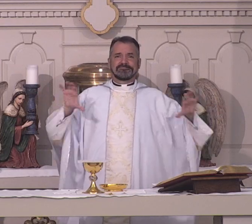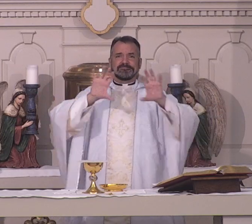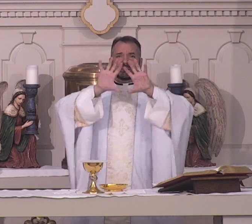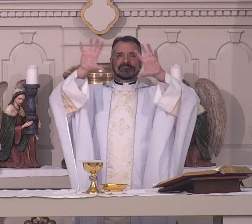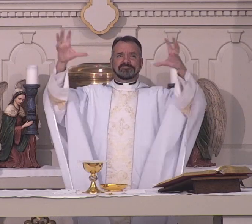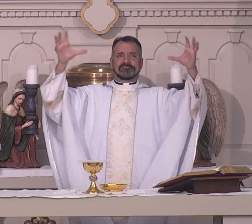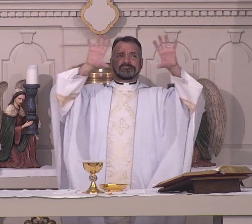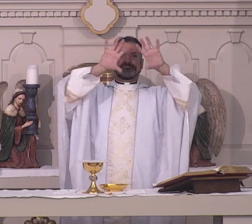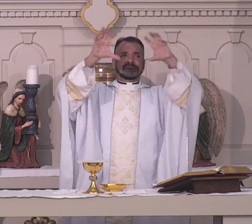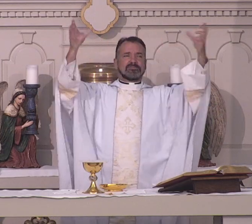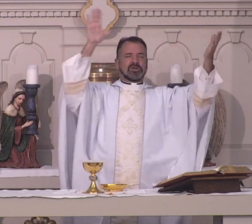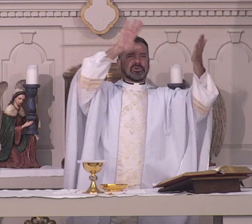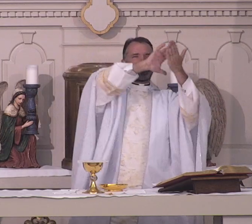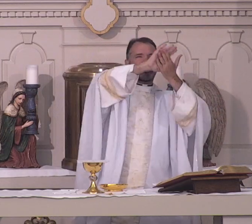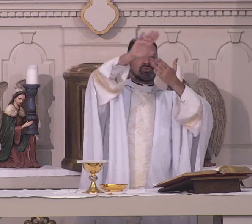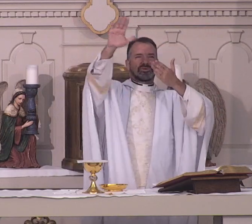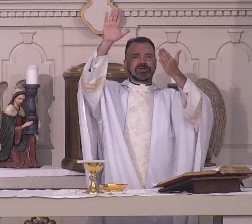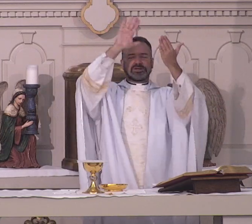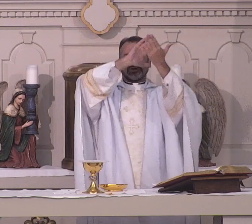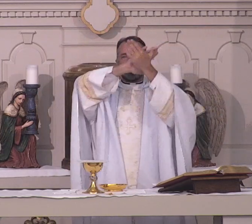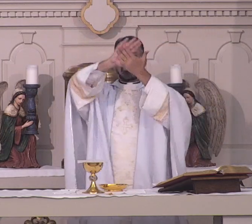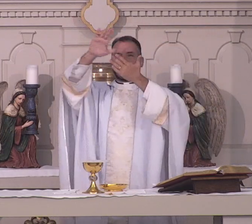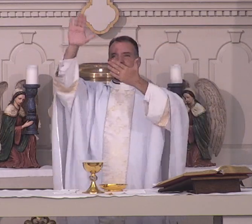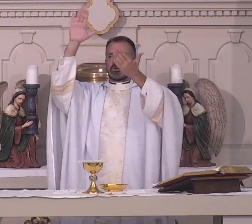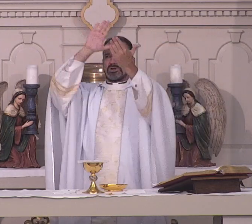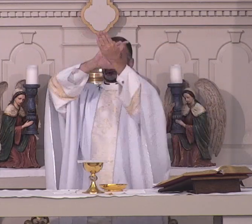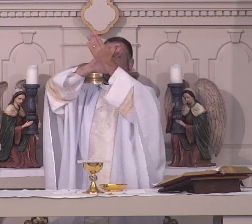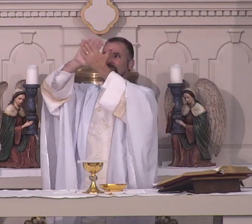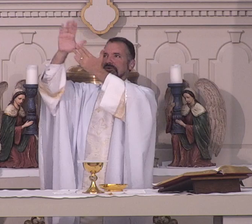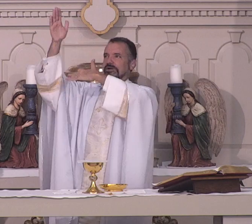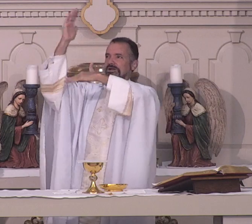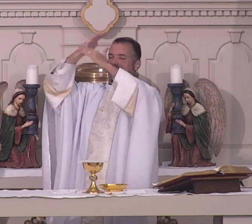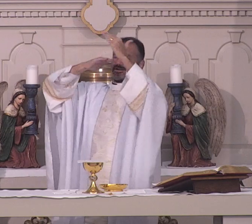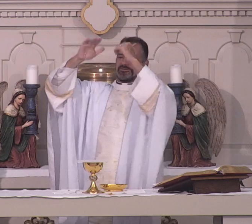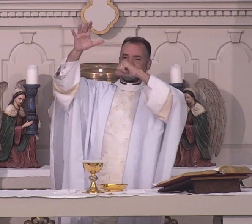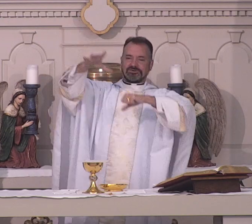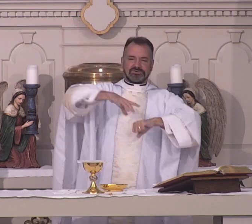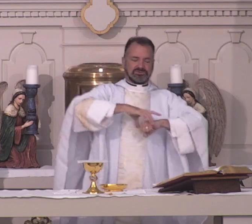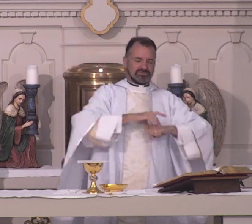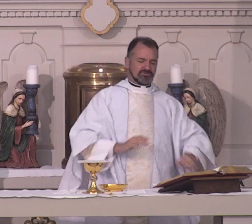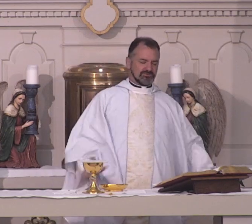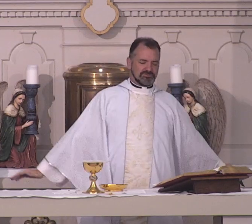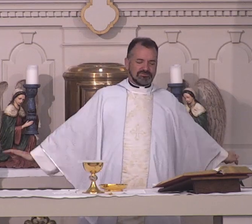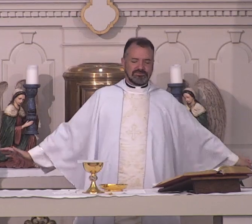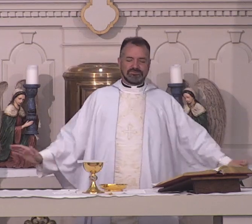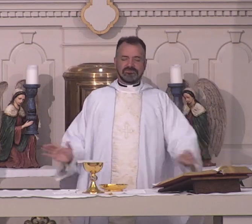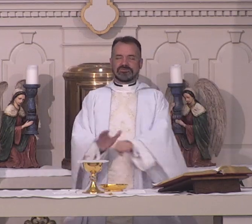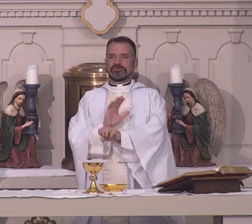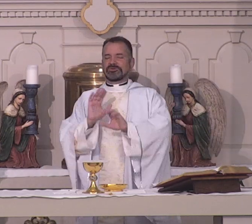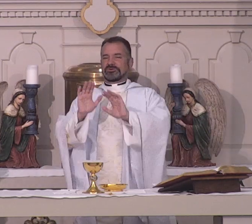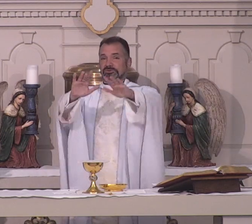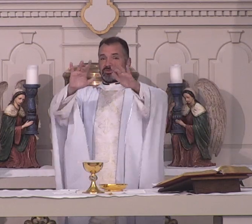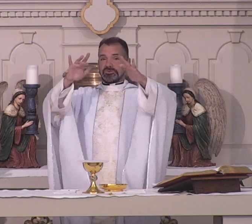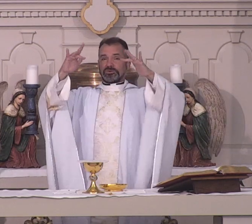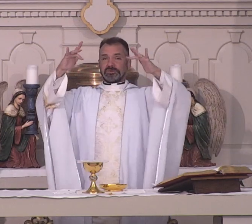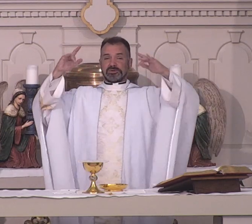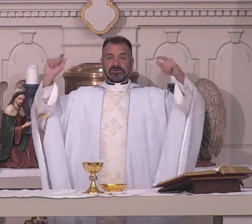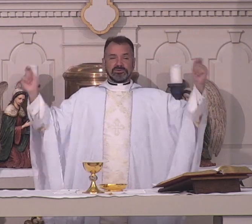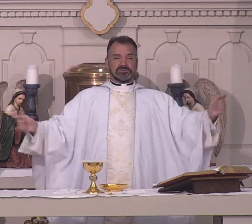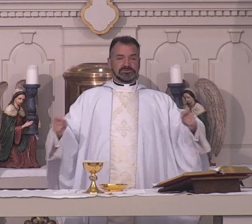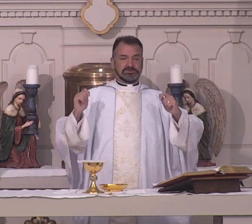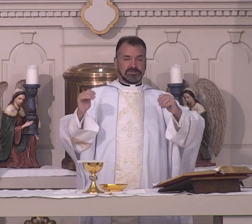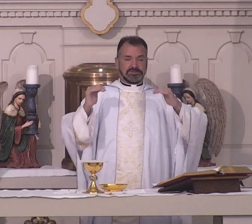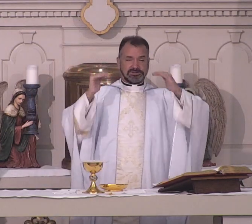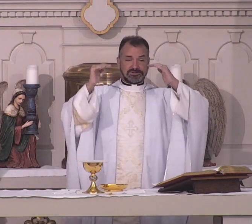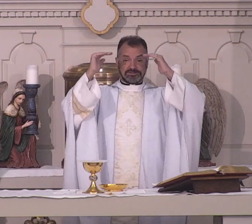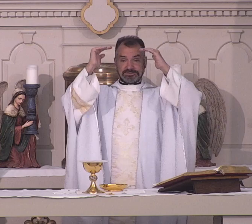holy, holy Lord God of hosts, heaven and earth are full of your glory.